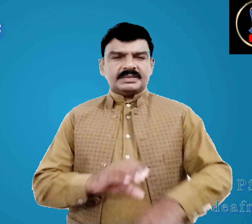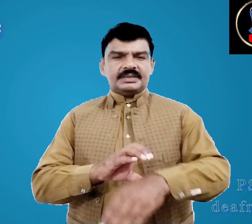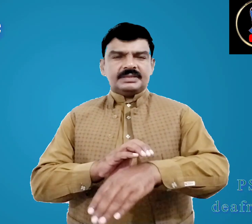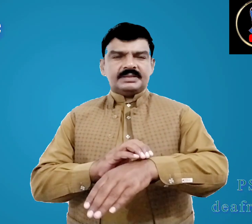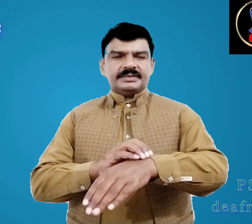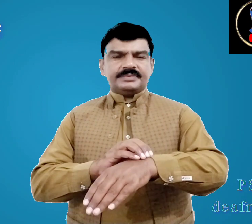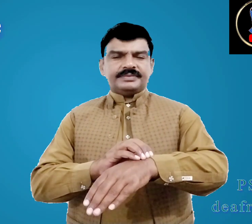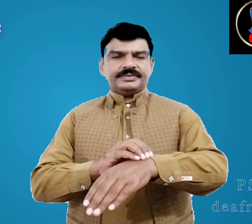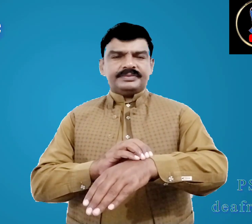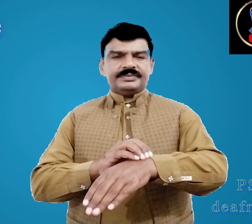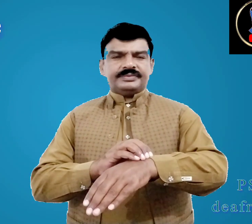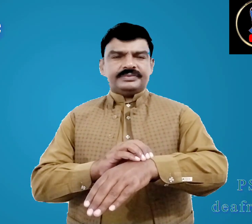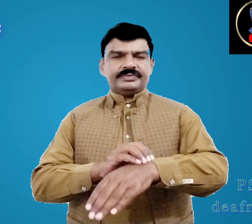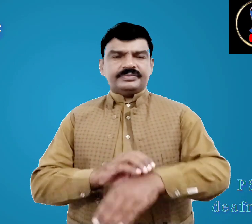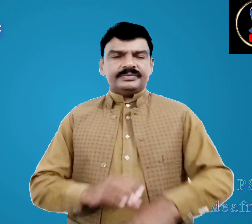disease,